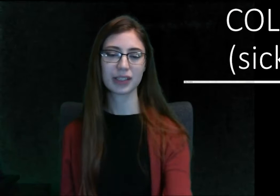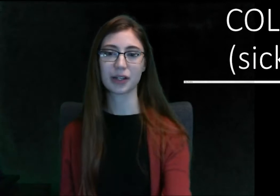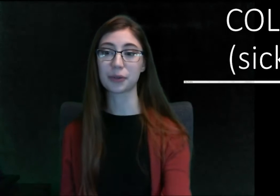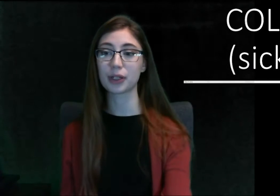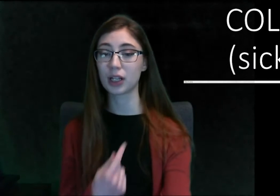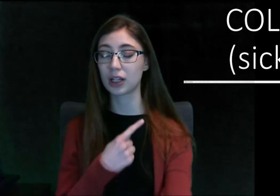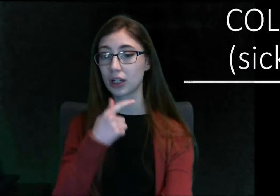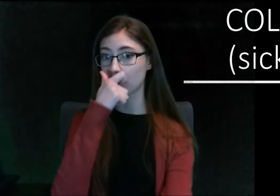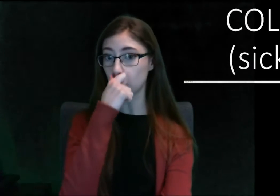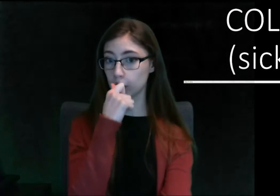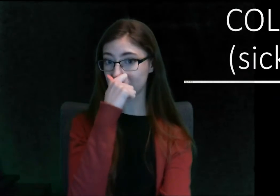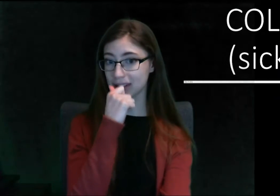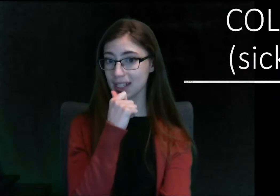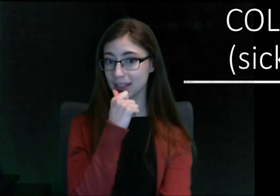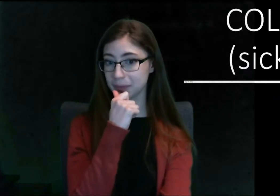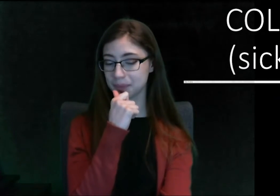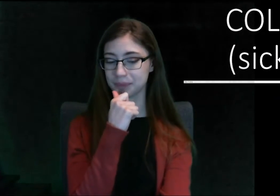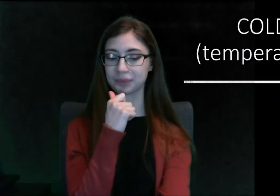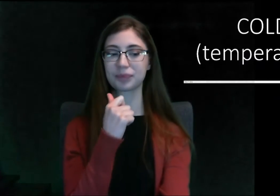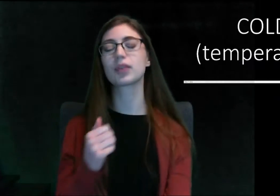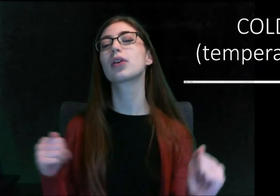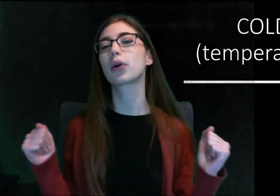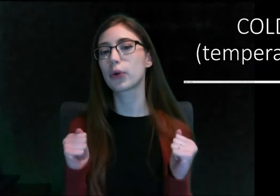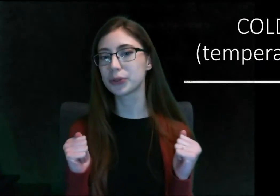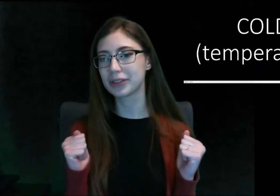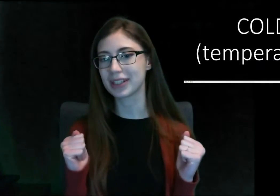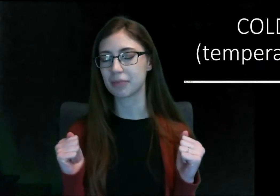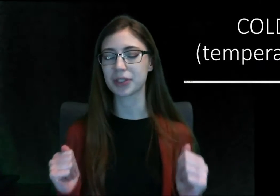So cold, sick, cold, temperature.